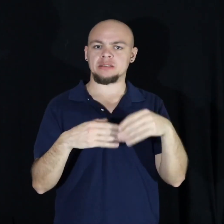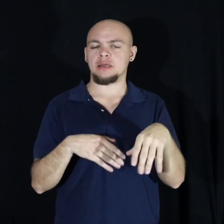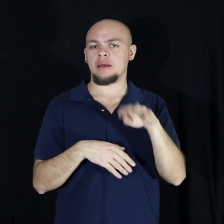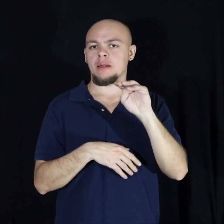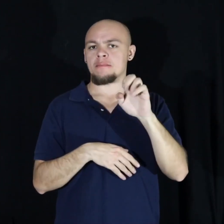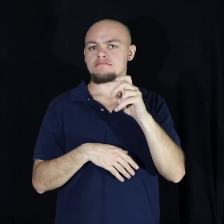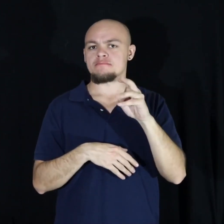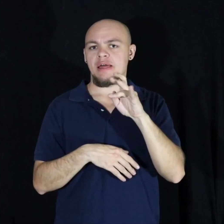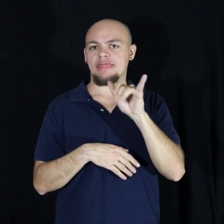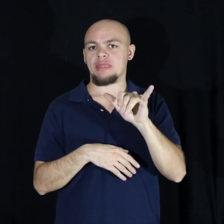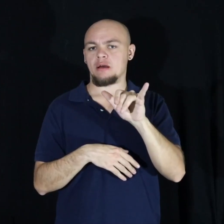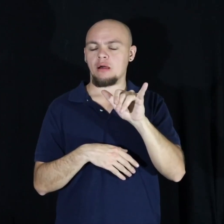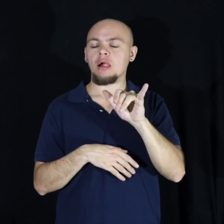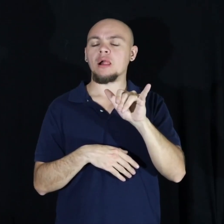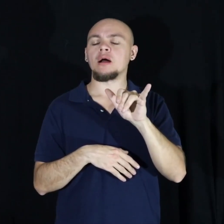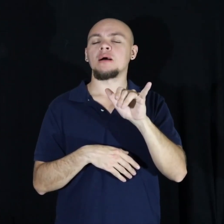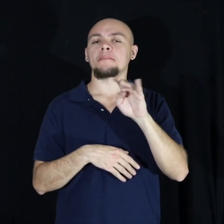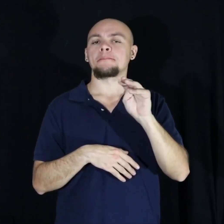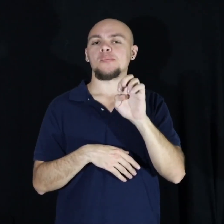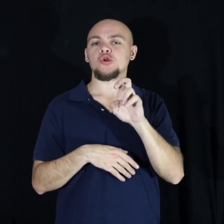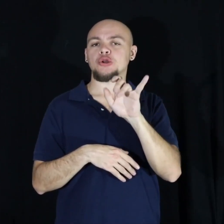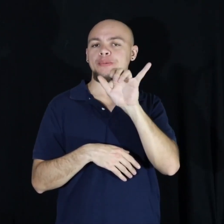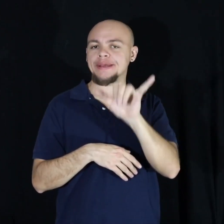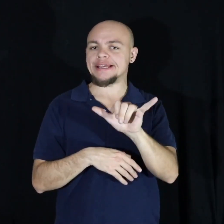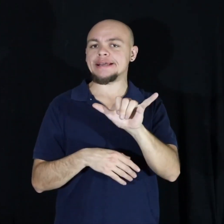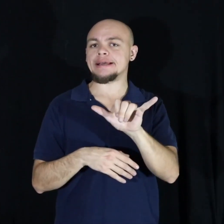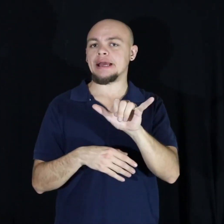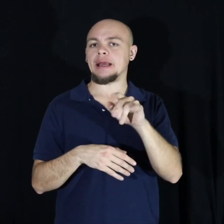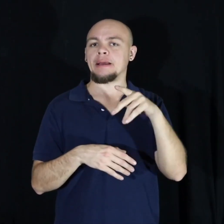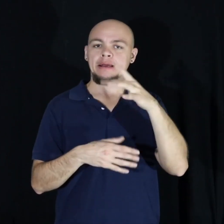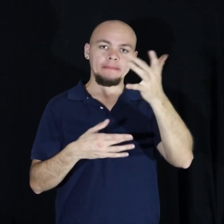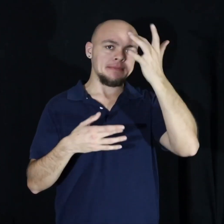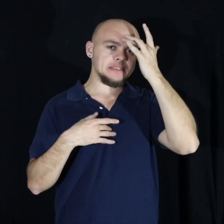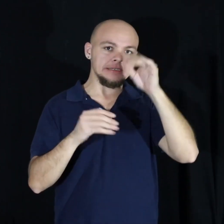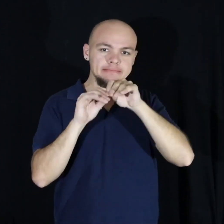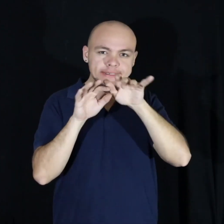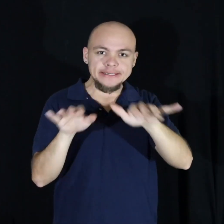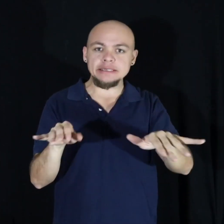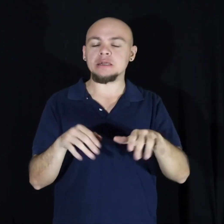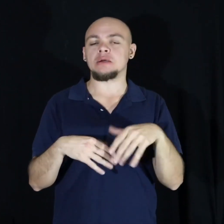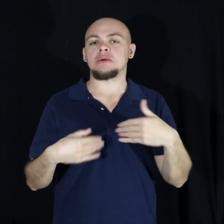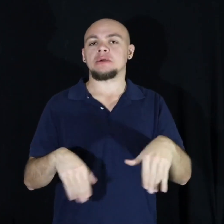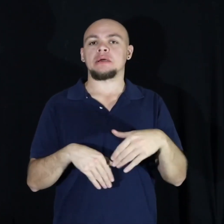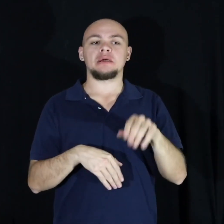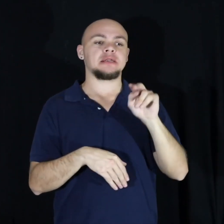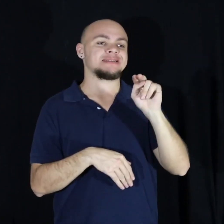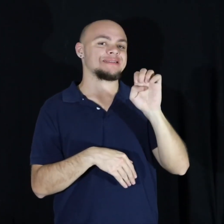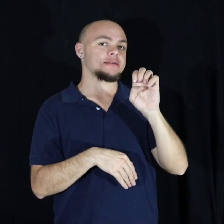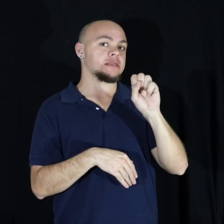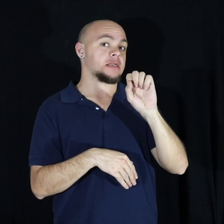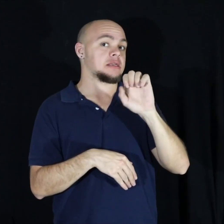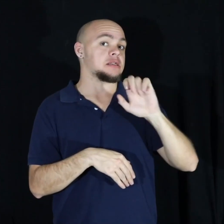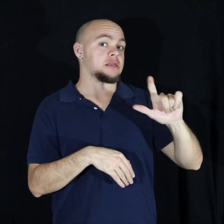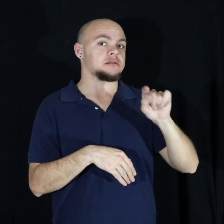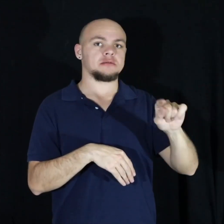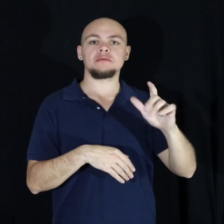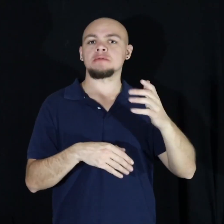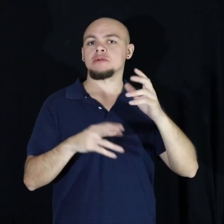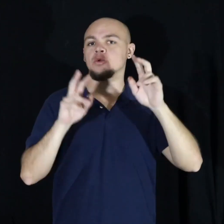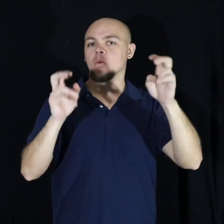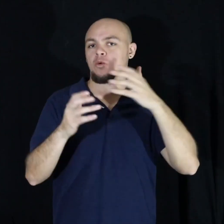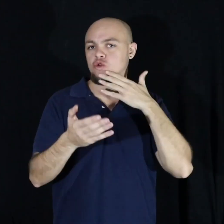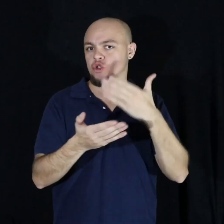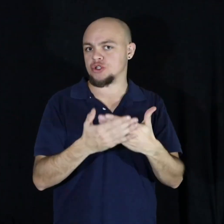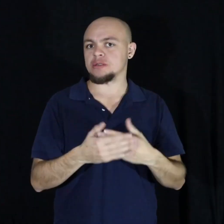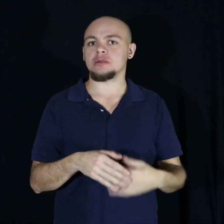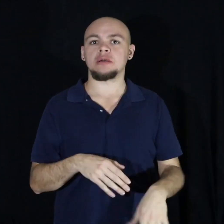methylmercury, and agricultural pesticides. Marianne Nestle has this great quote that to make an intelligent choice of